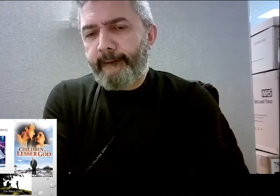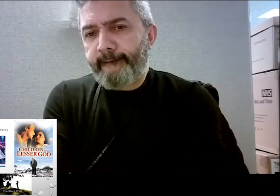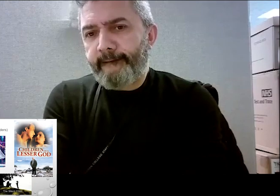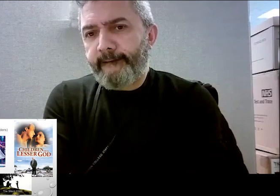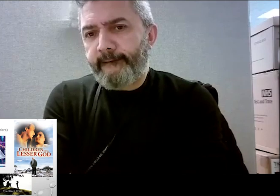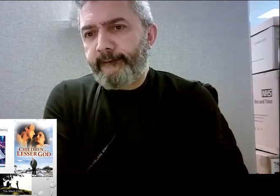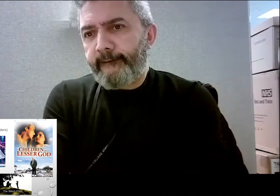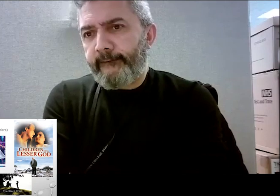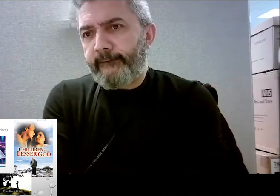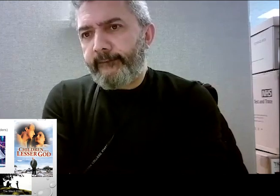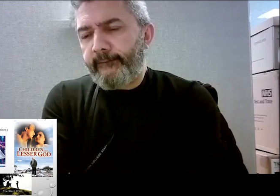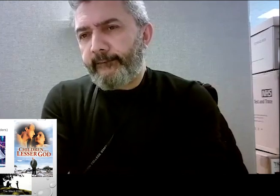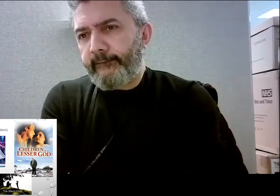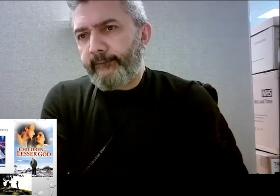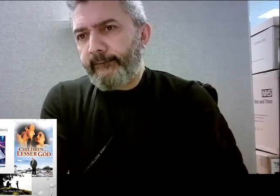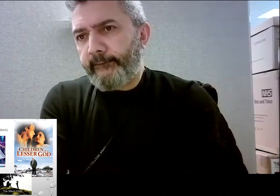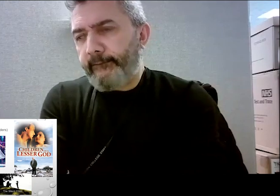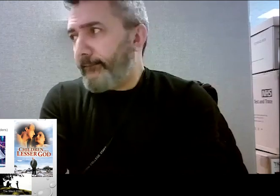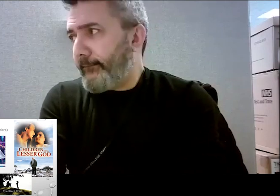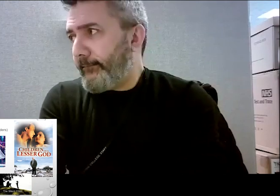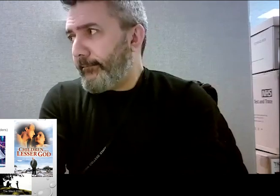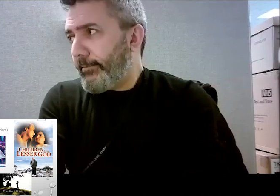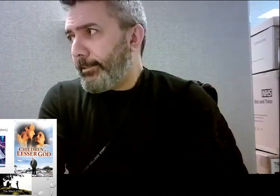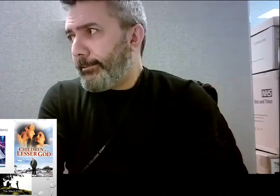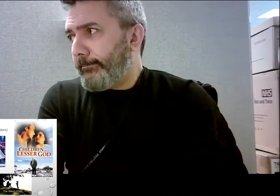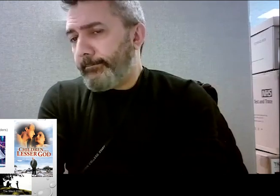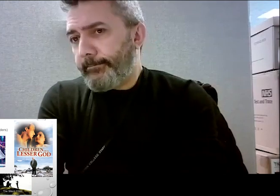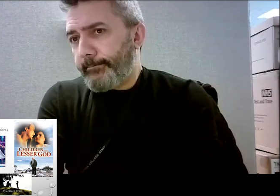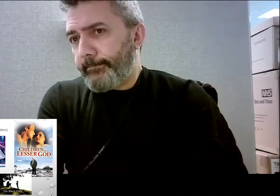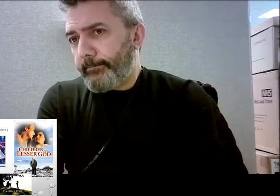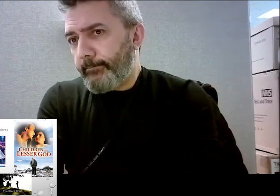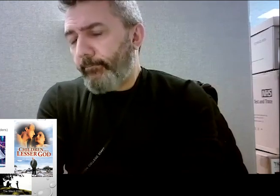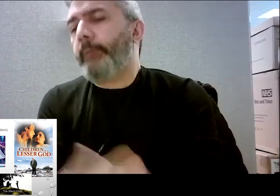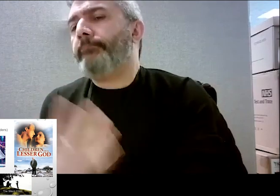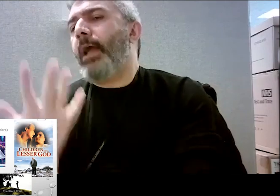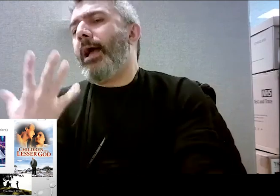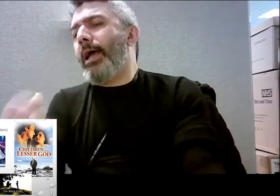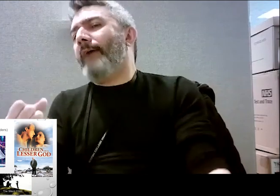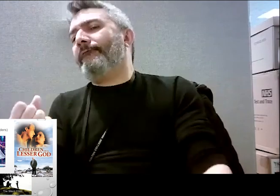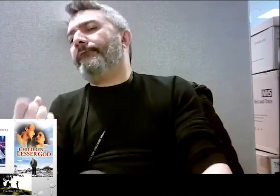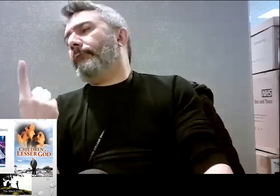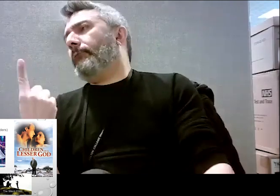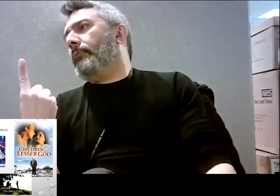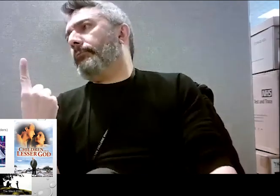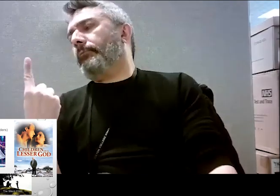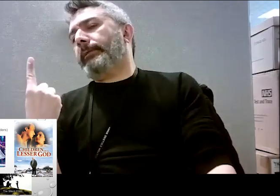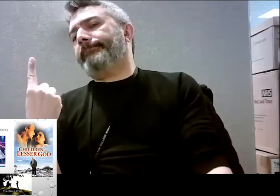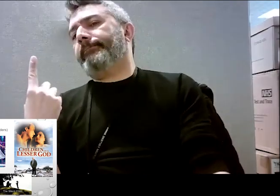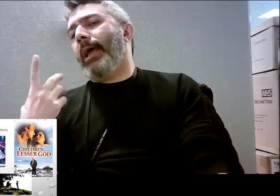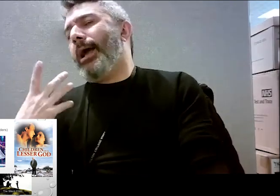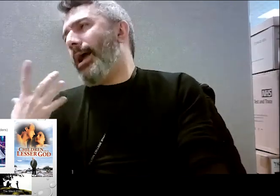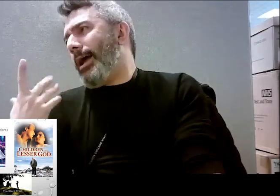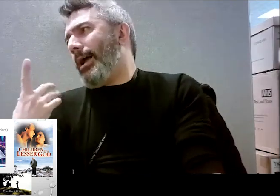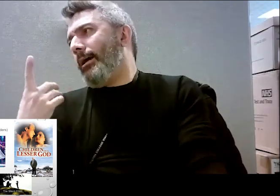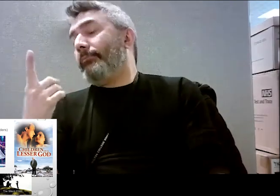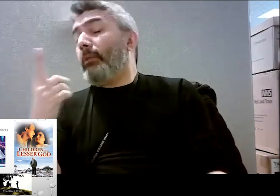given to them sometimes. So you just have to remind them that they are children and that we're the adults, and we can deal with